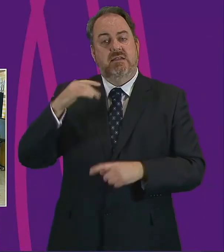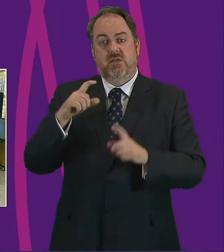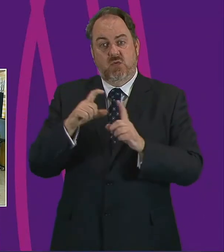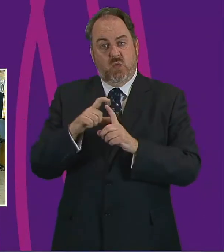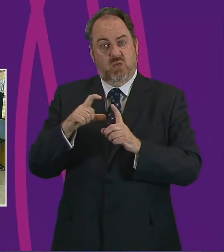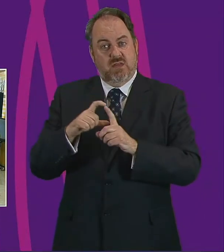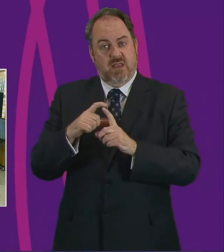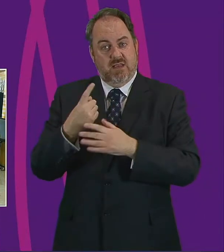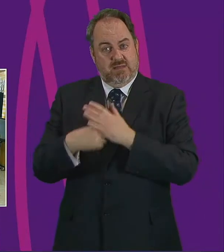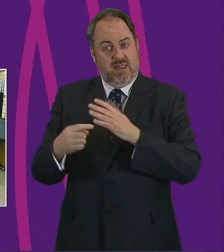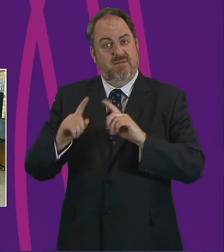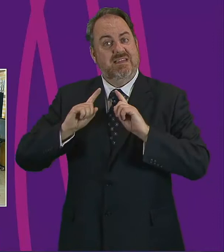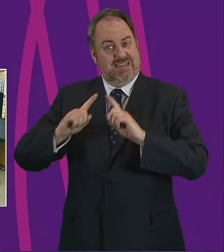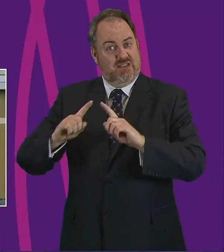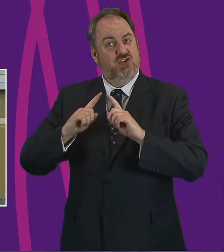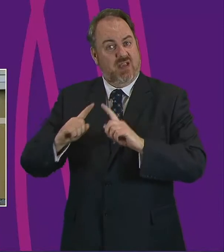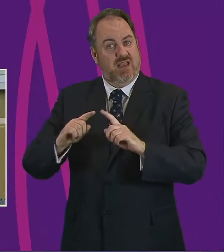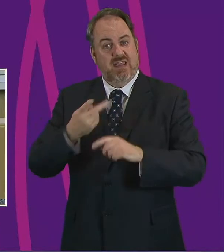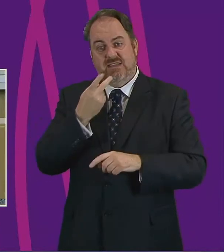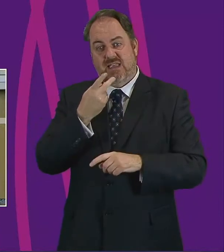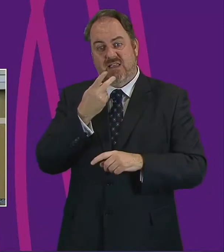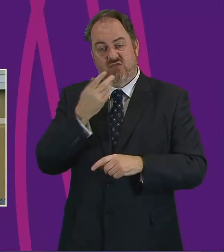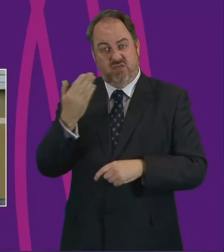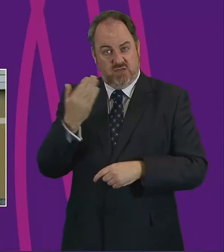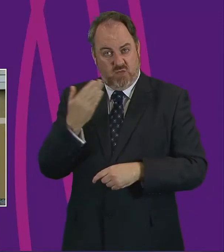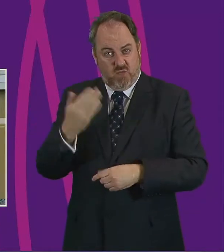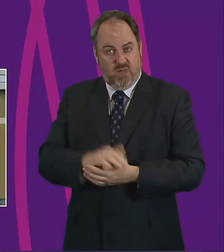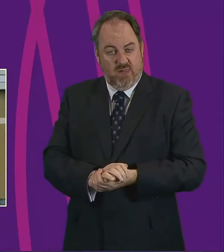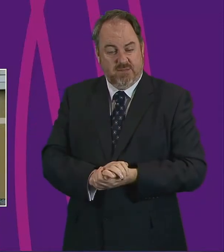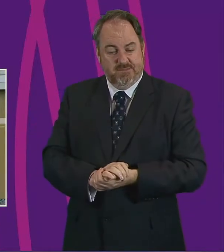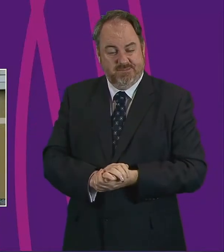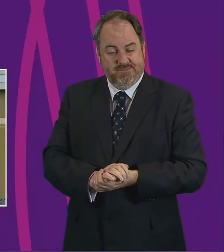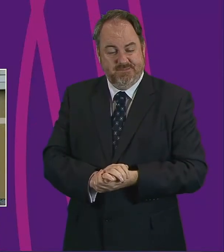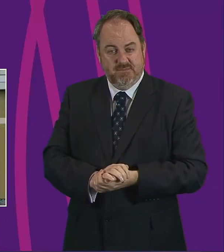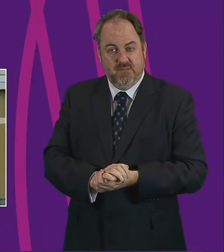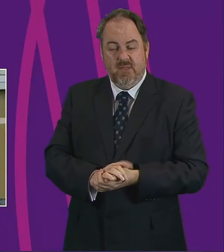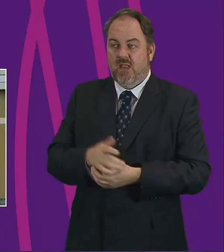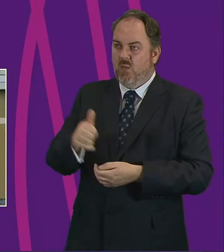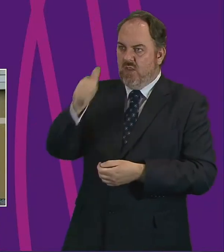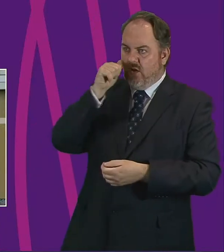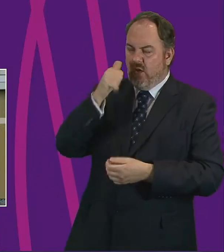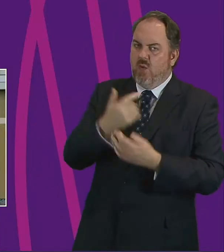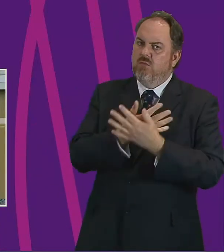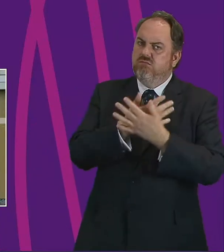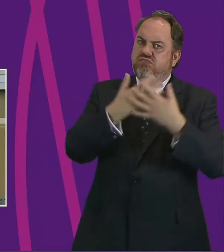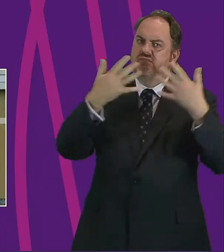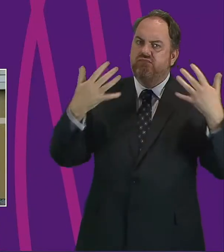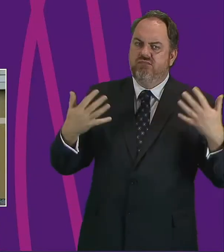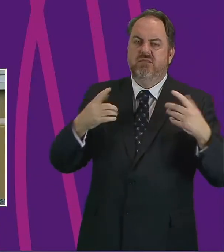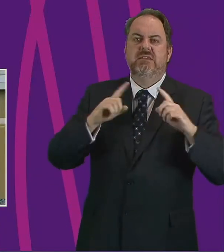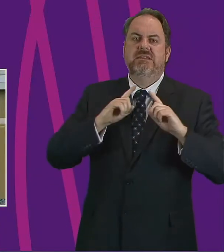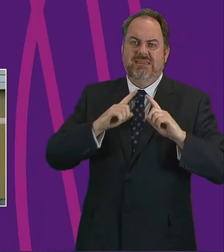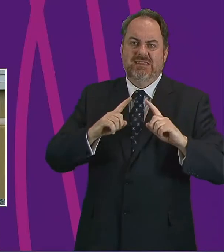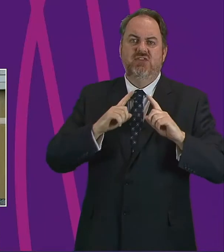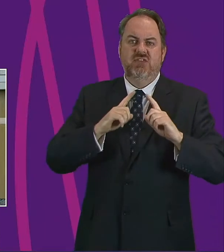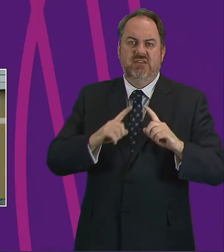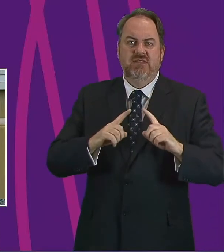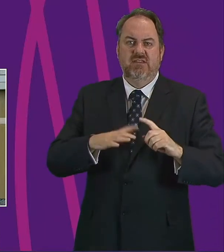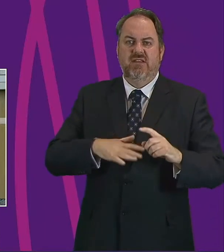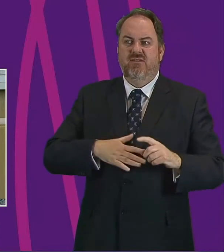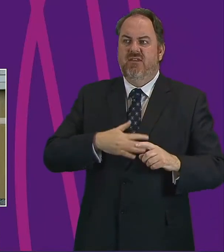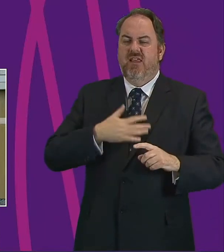teacher. Cabinet Secretary, you will be aware of many teachers raising the issue of losing contact with some